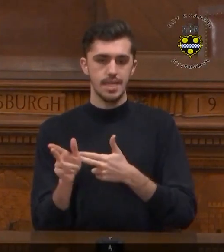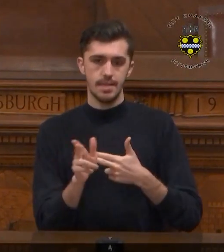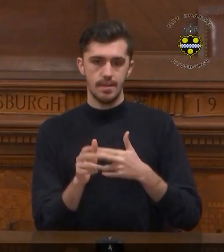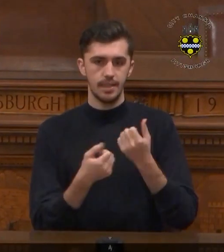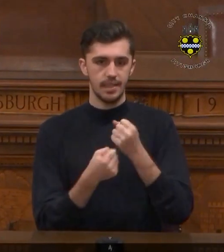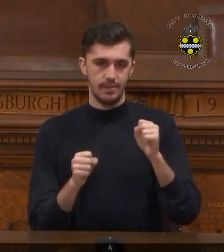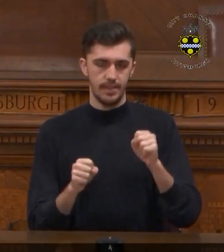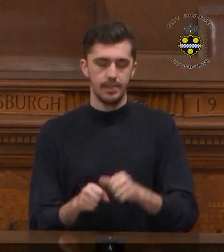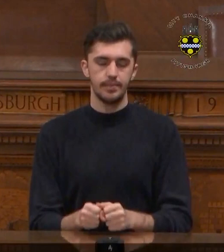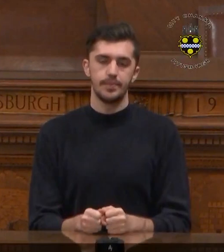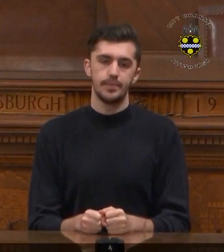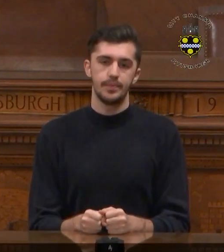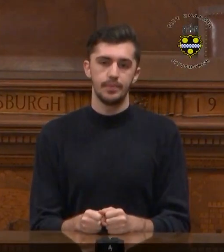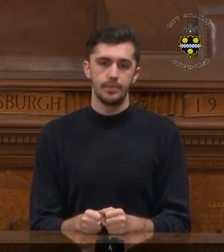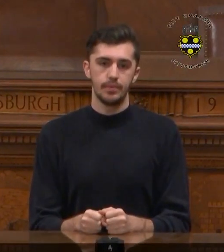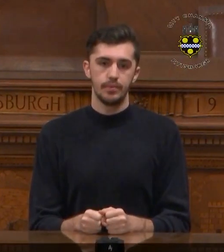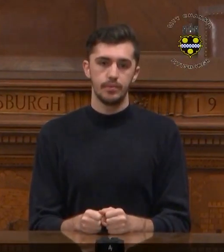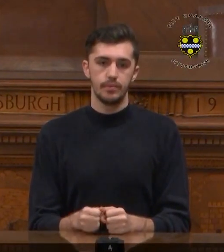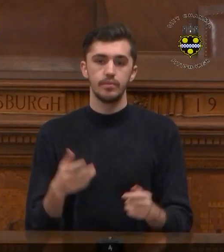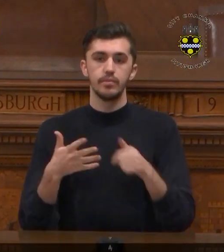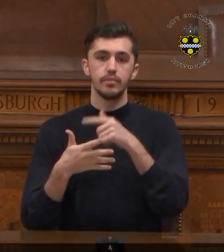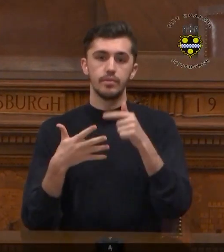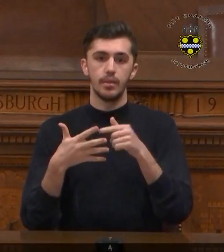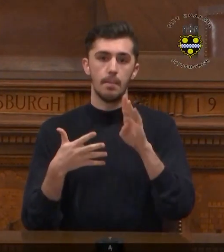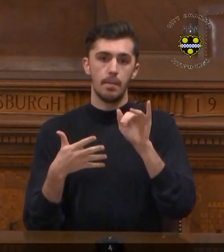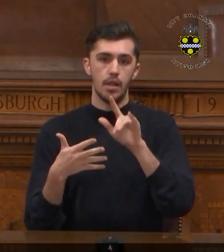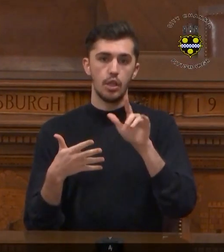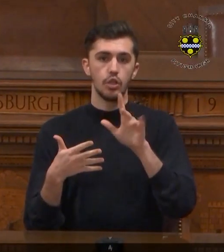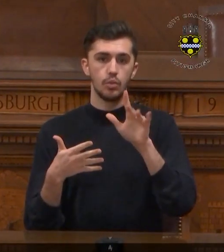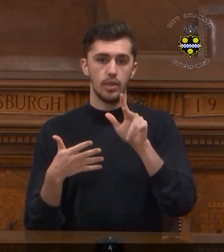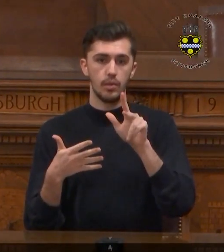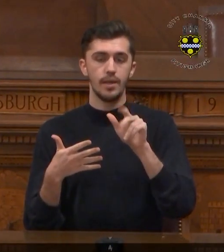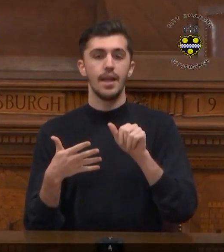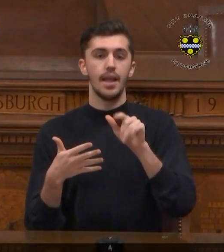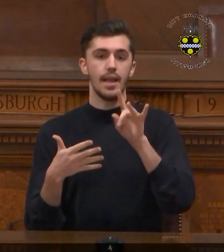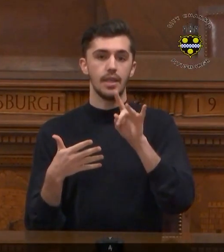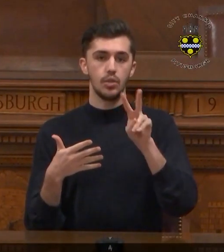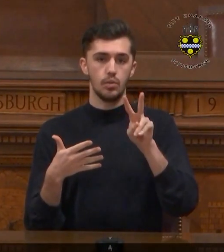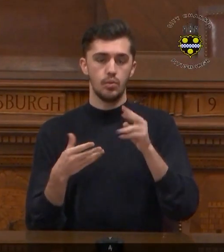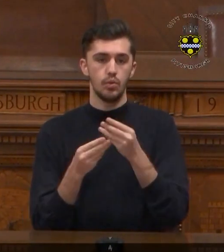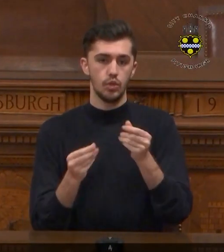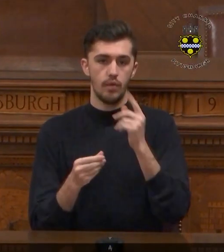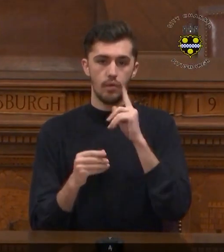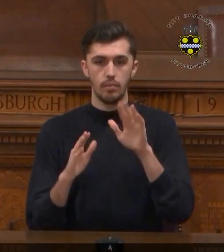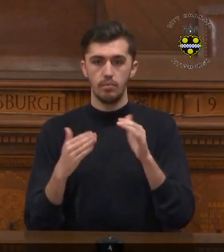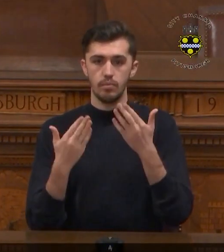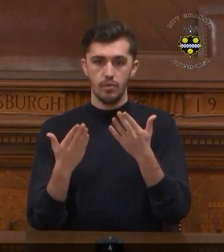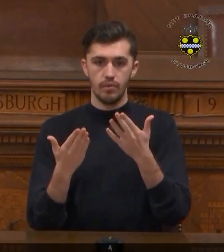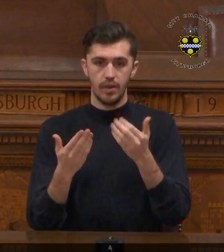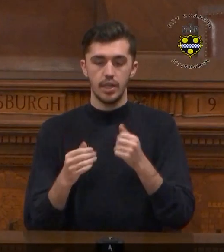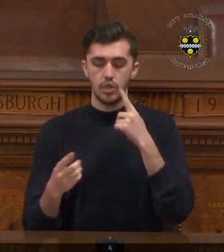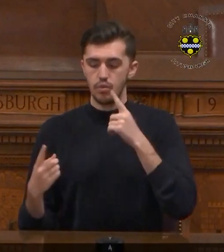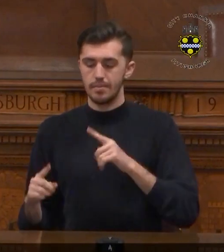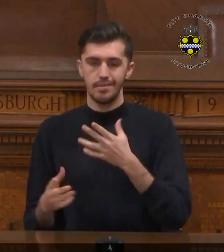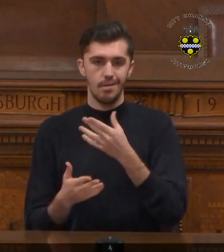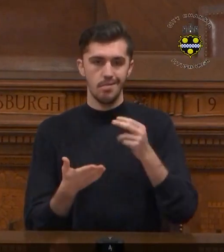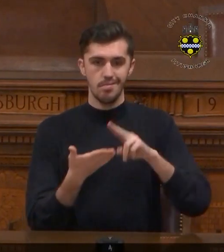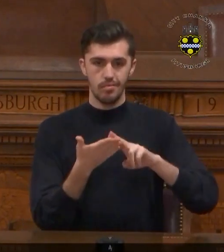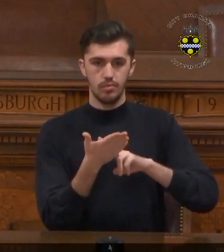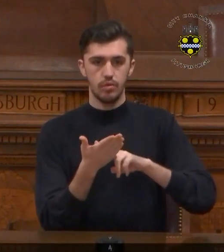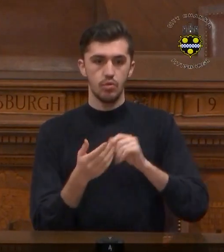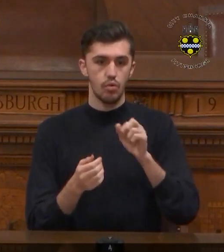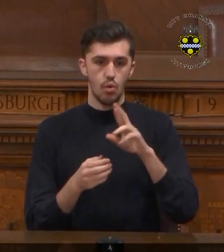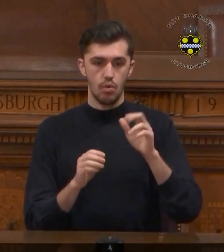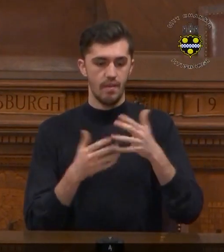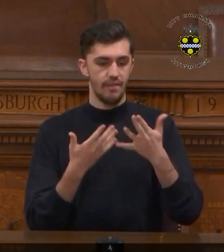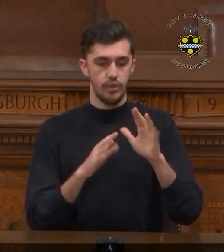Consortium. Bill 2382, resolution providing for agreements and contracts or the existing